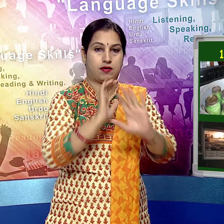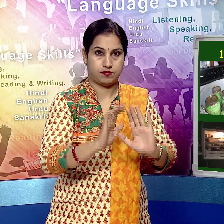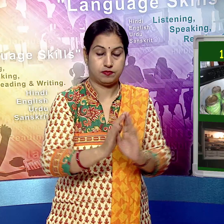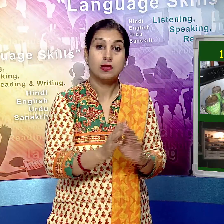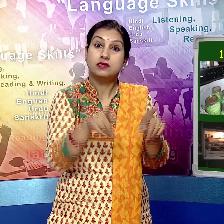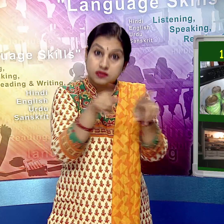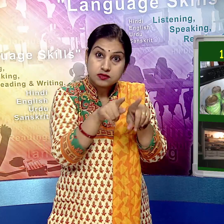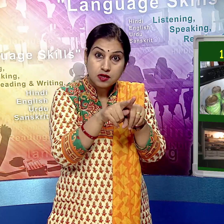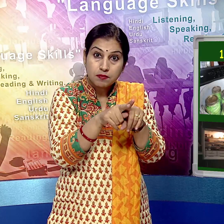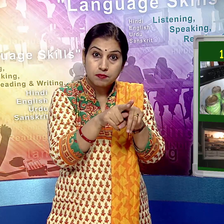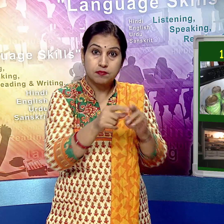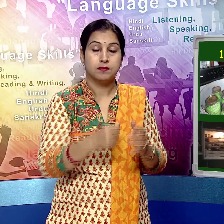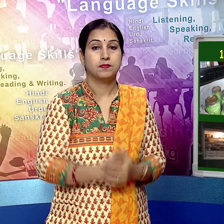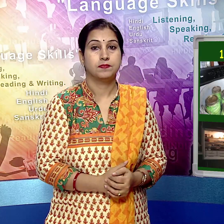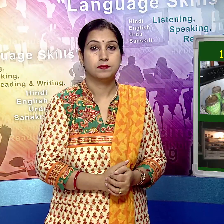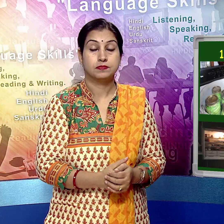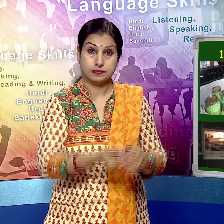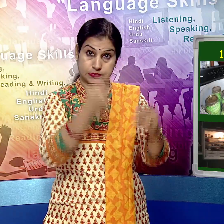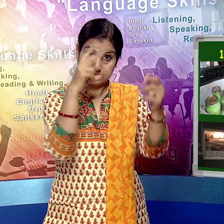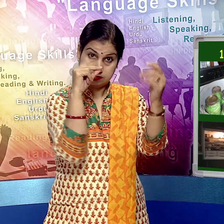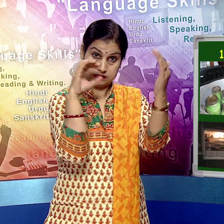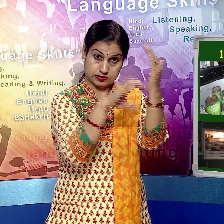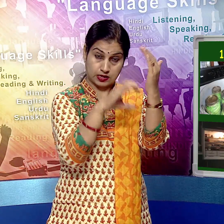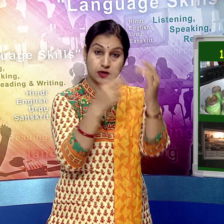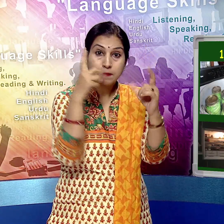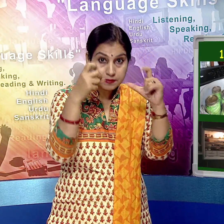Also, in the second picture you can see